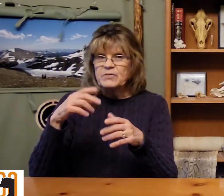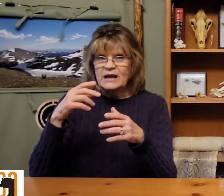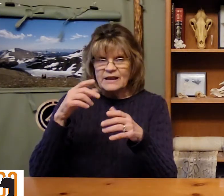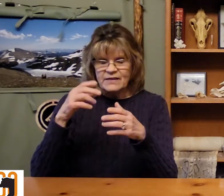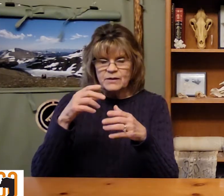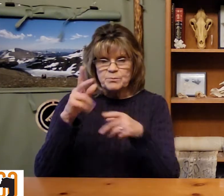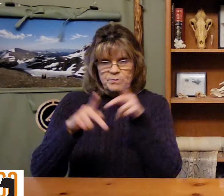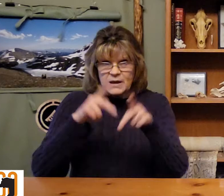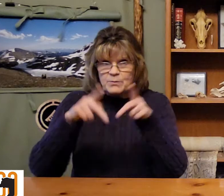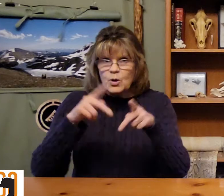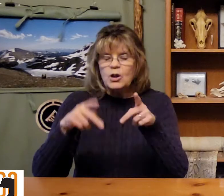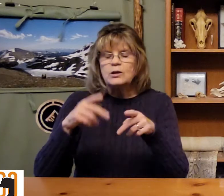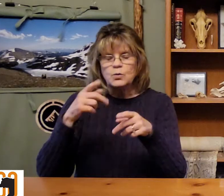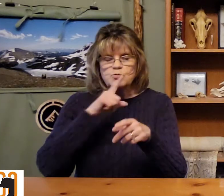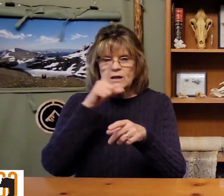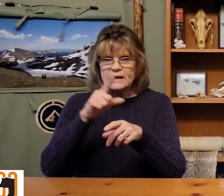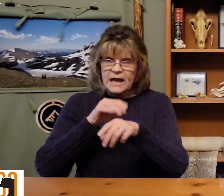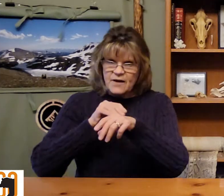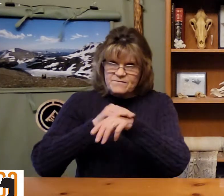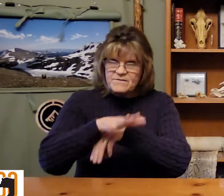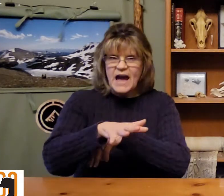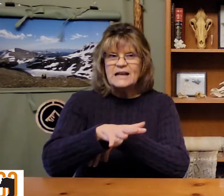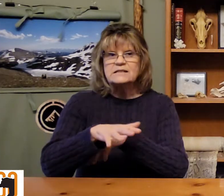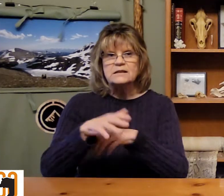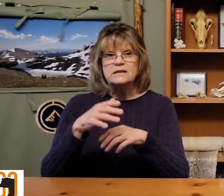these wild populations of geckos.